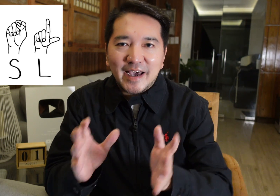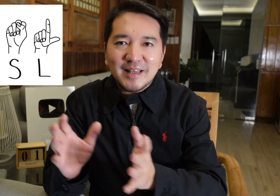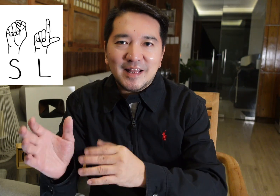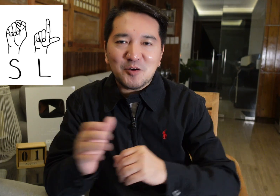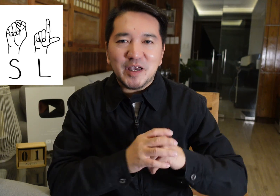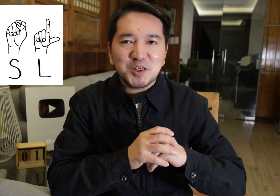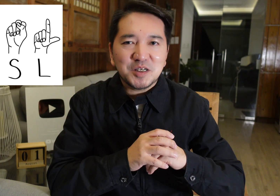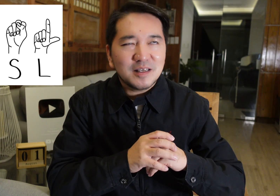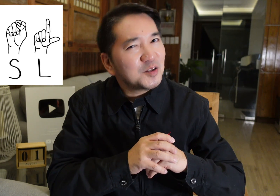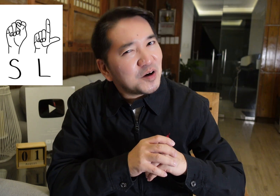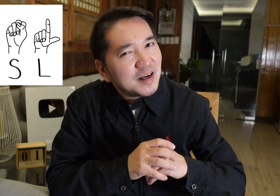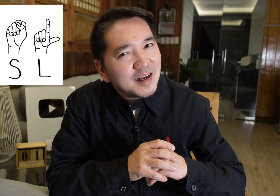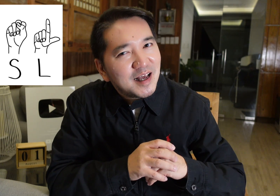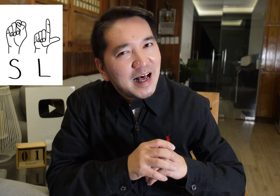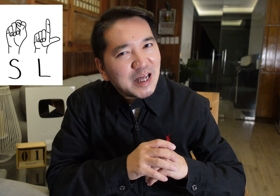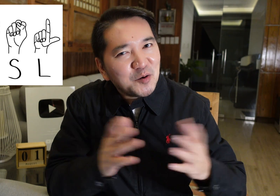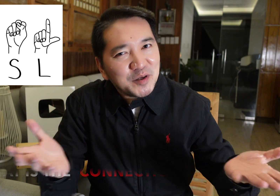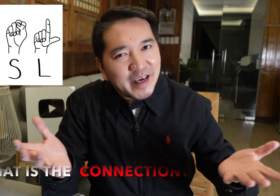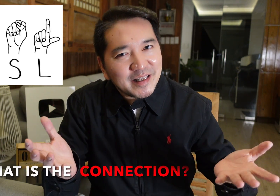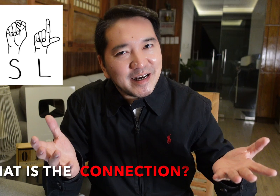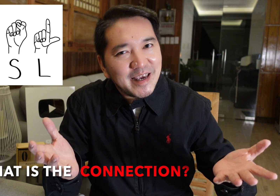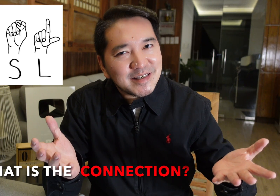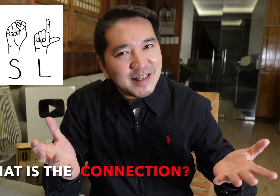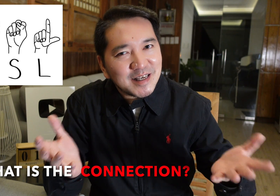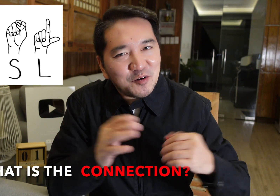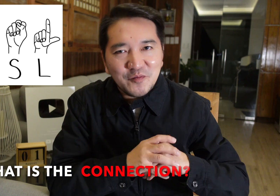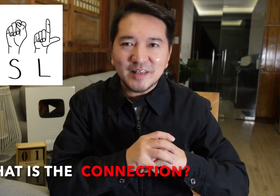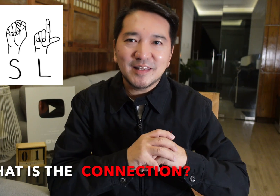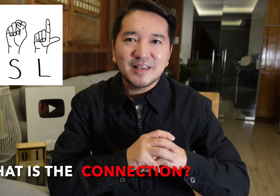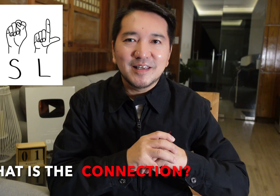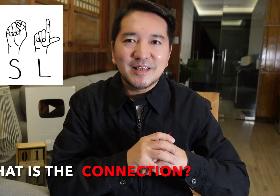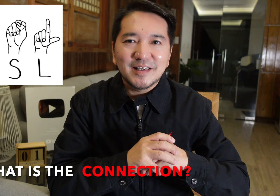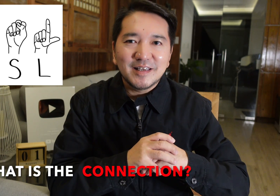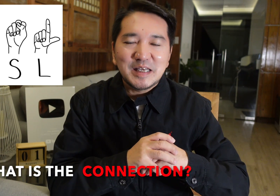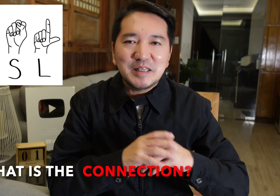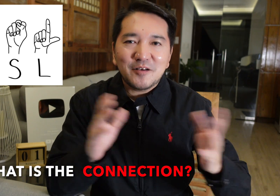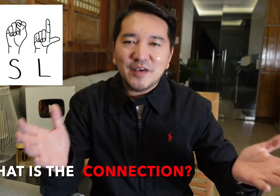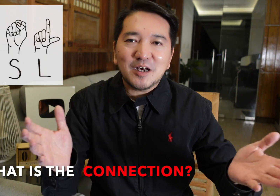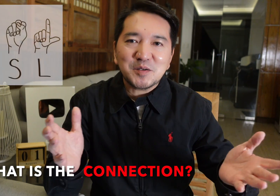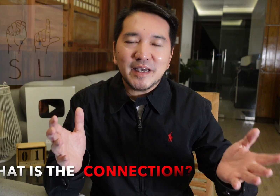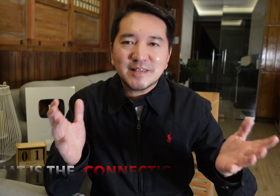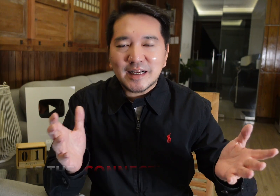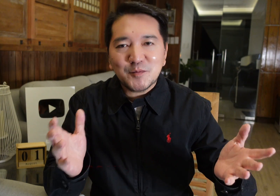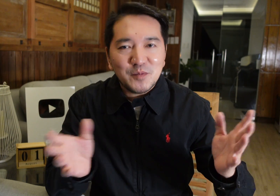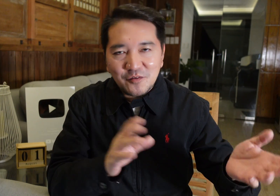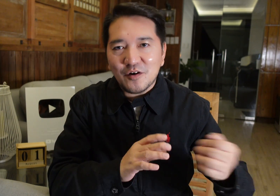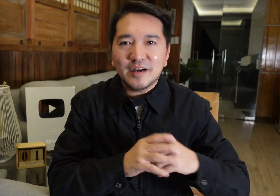Sign Language. Doc, anong connect ng ASL sa COVID? Nag-feed ako sa Instagram ko before.